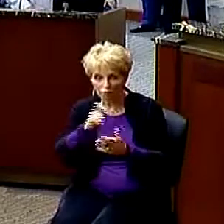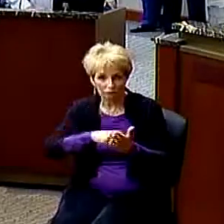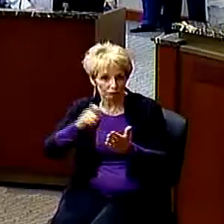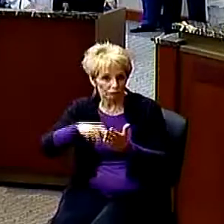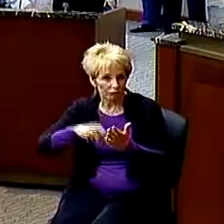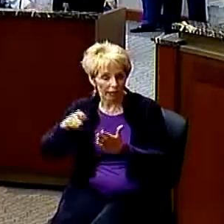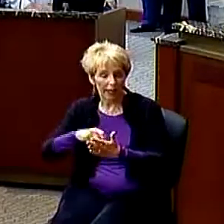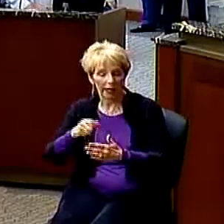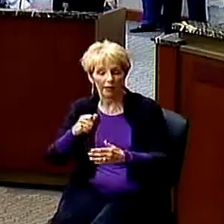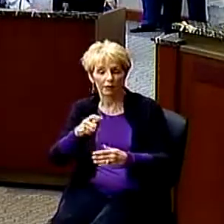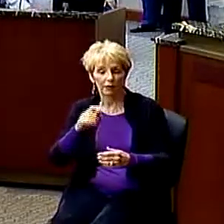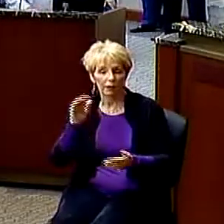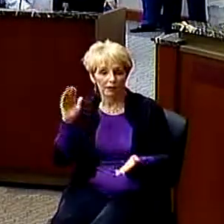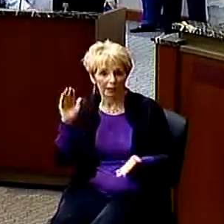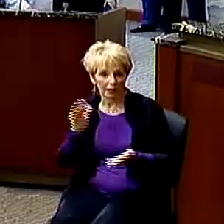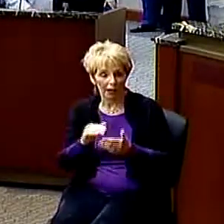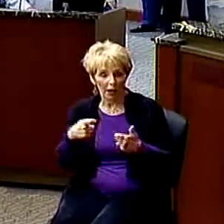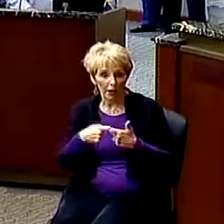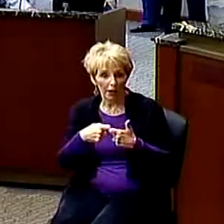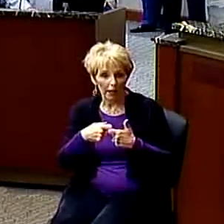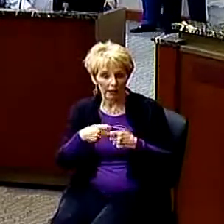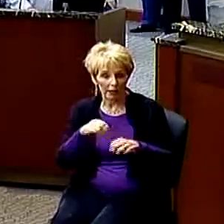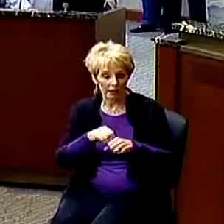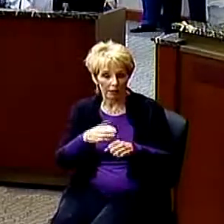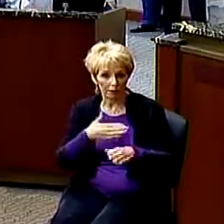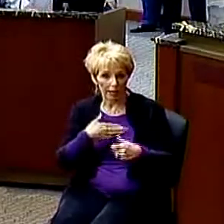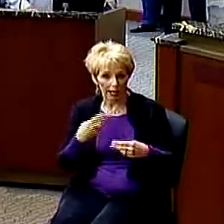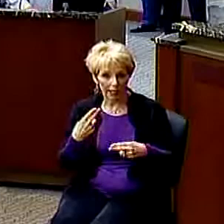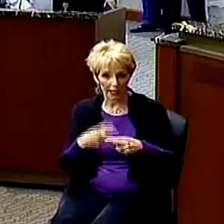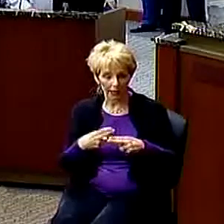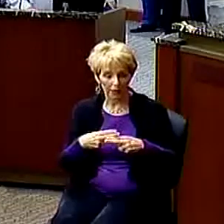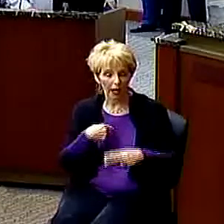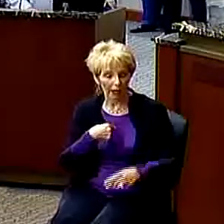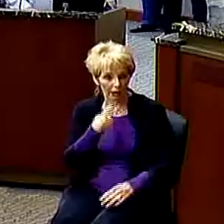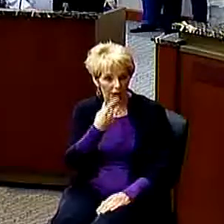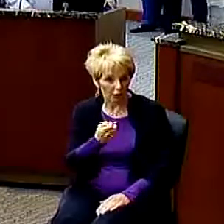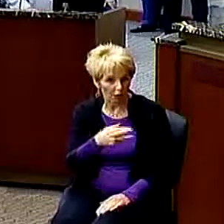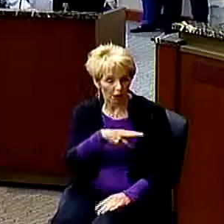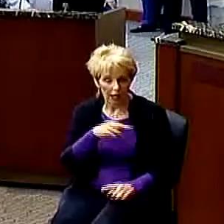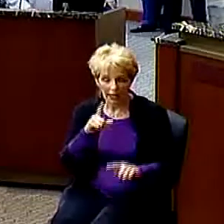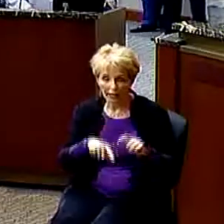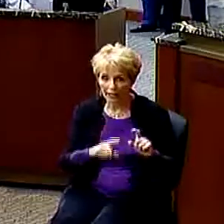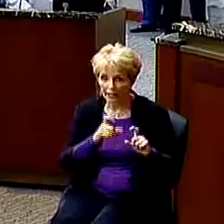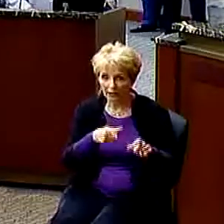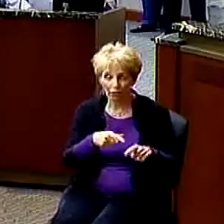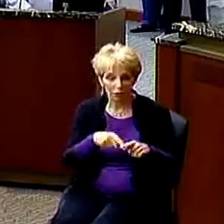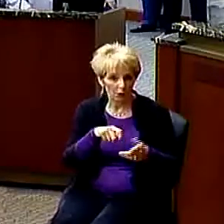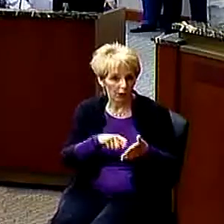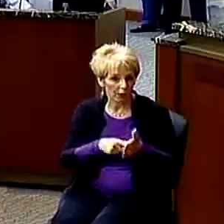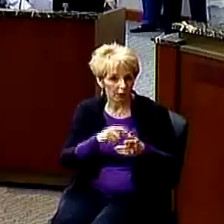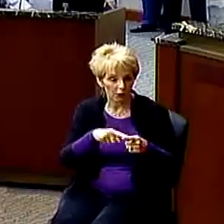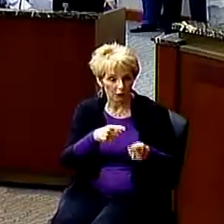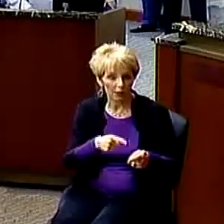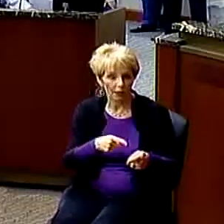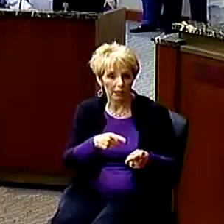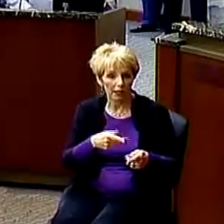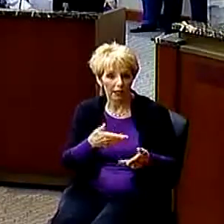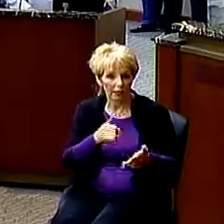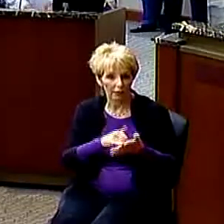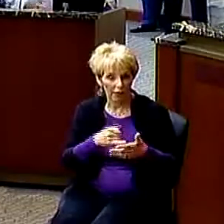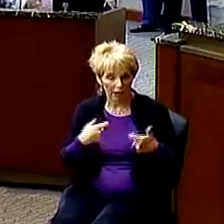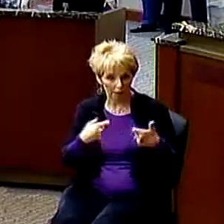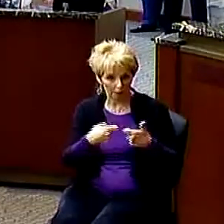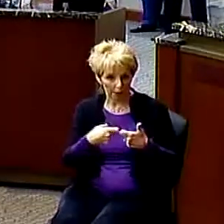everything, and it got down to it. The power was in my name. And I told her, I said, I cannot give you a key until you take this